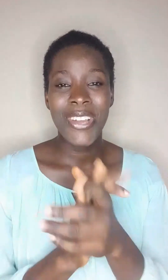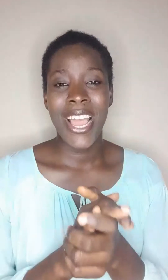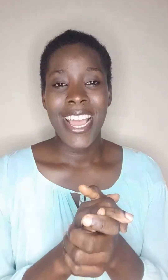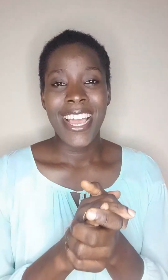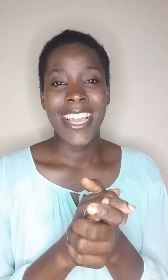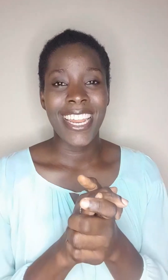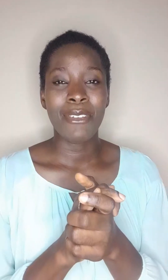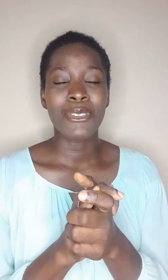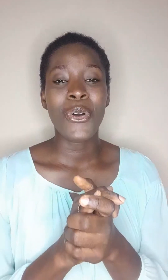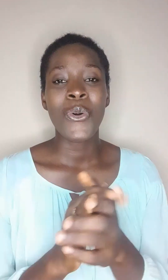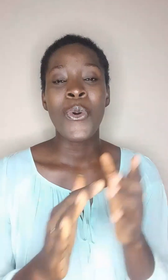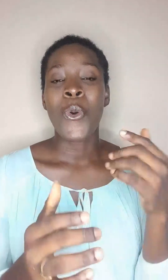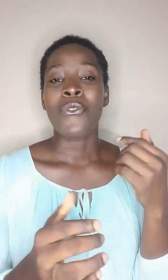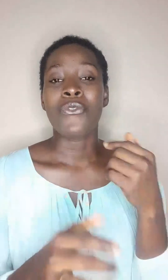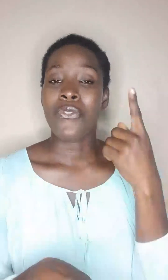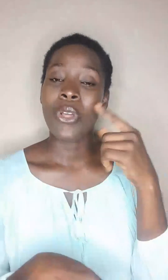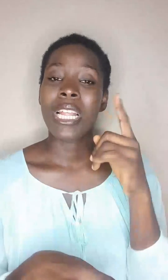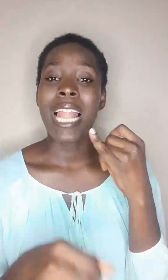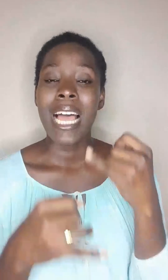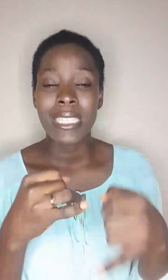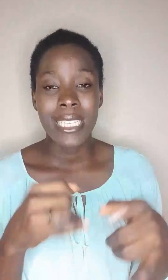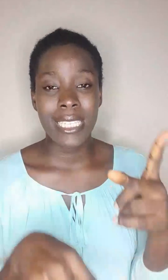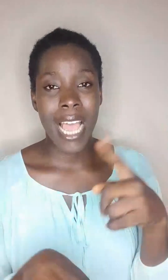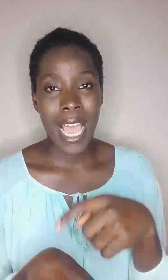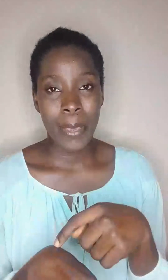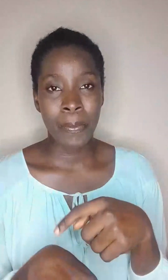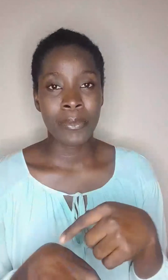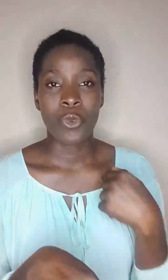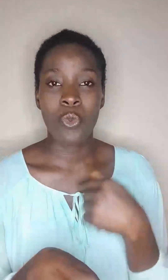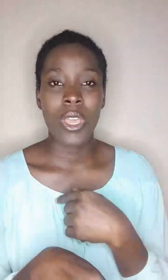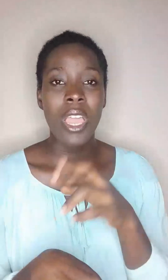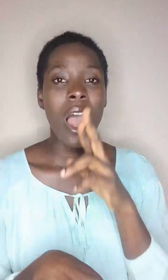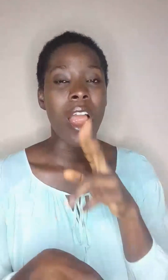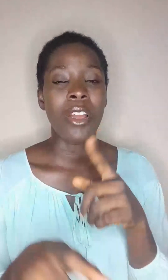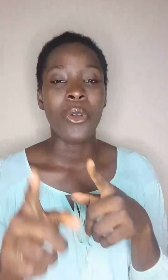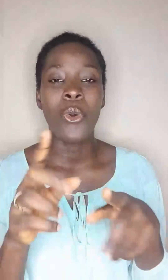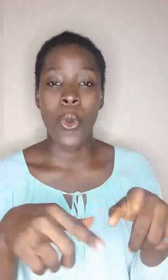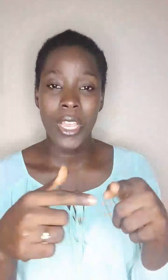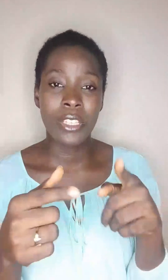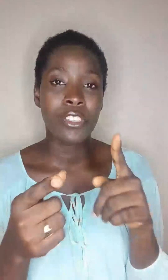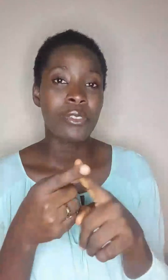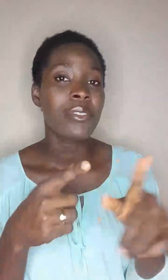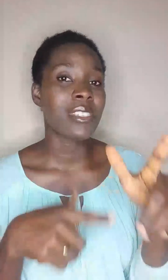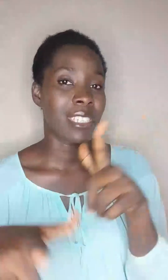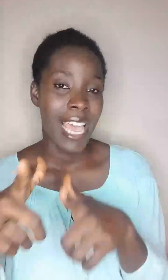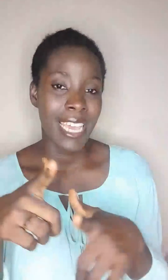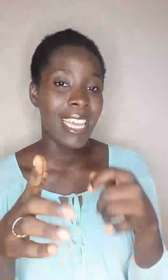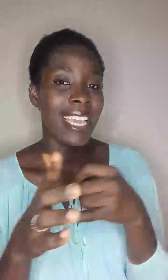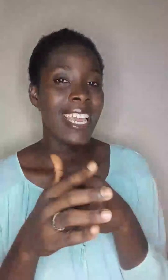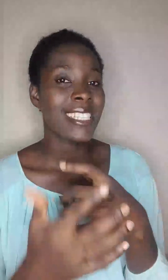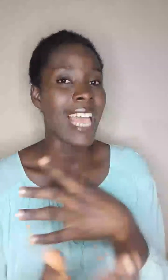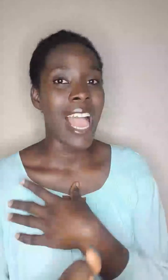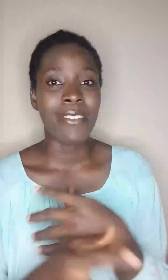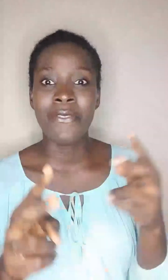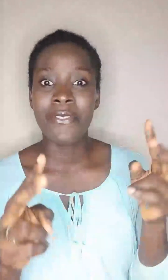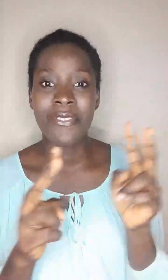Woo! I can also, for the last time, we are going to sign it and